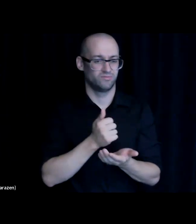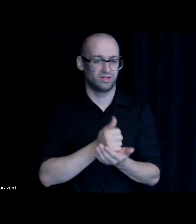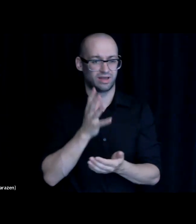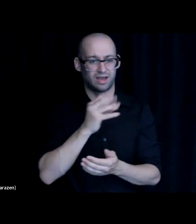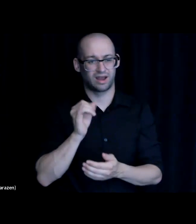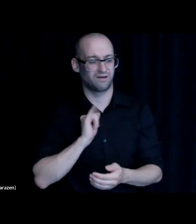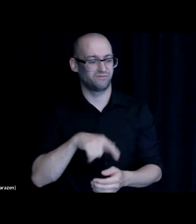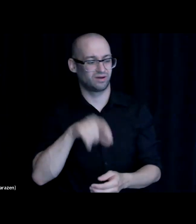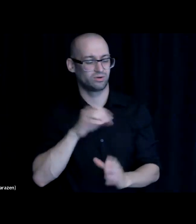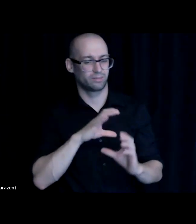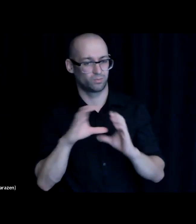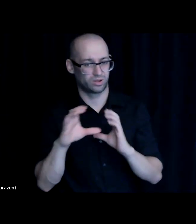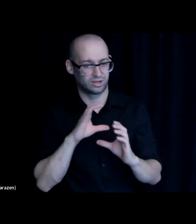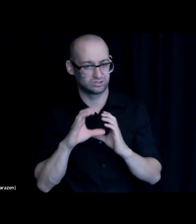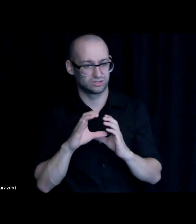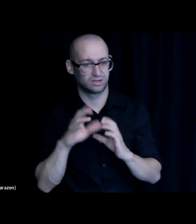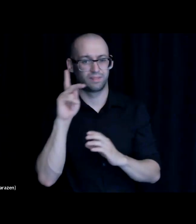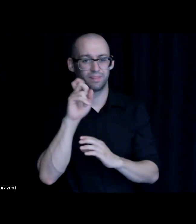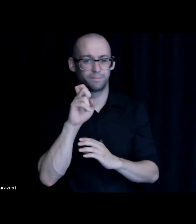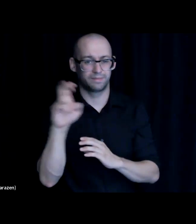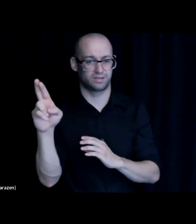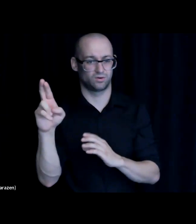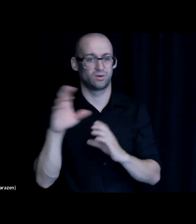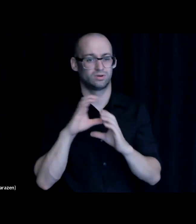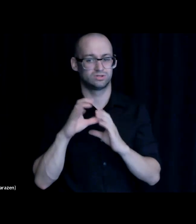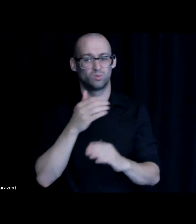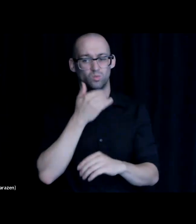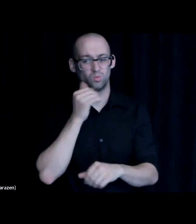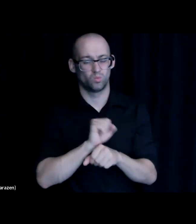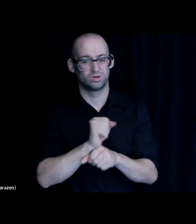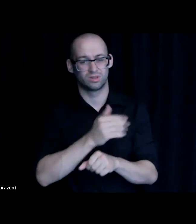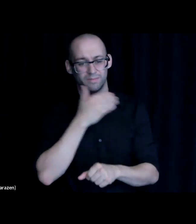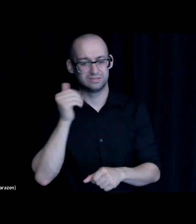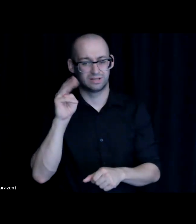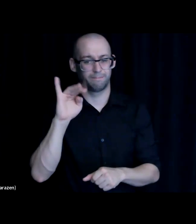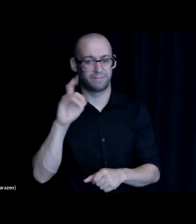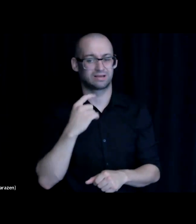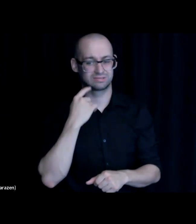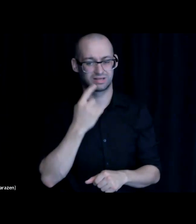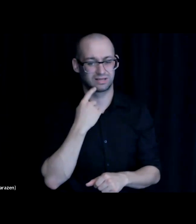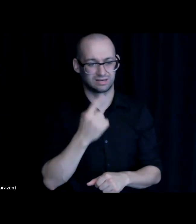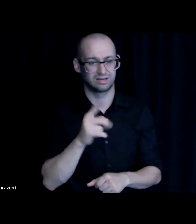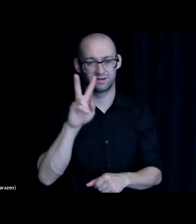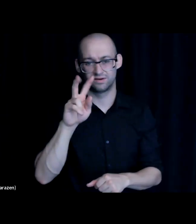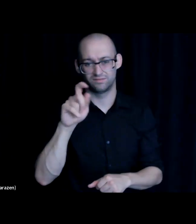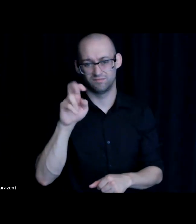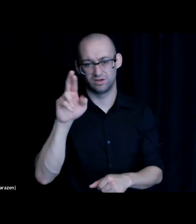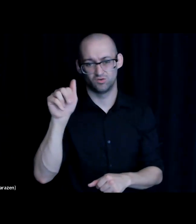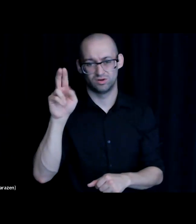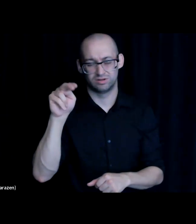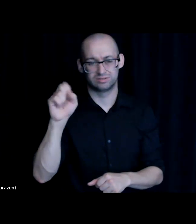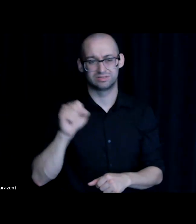that peer communication works the best, as Mike mentioned, also, like our veterans, they typically